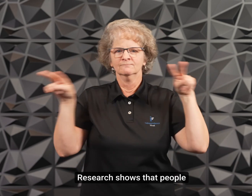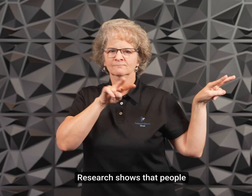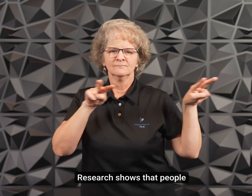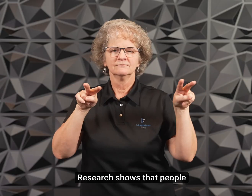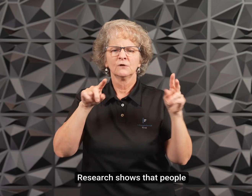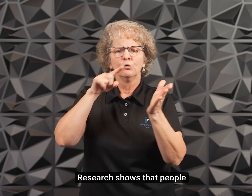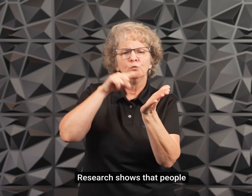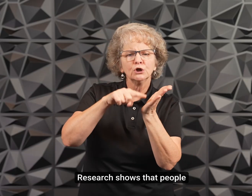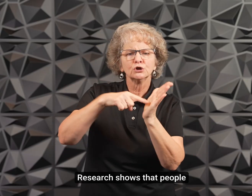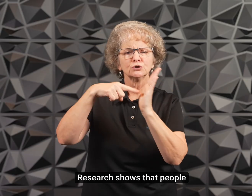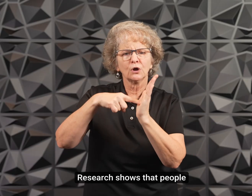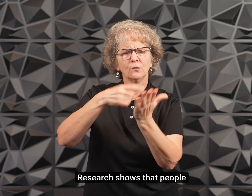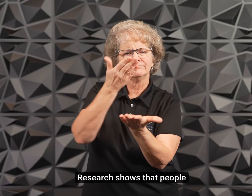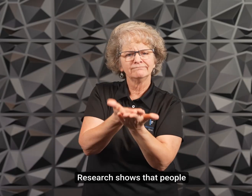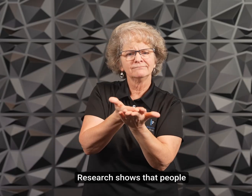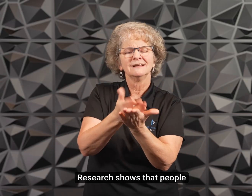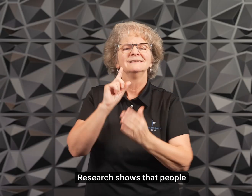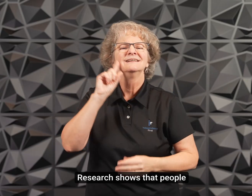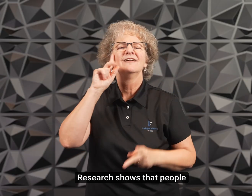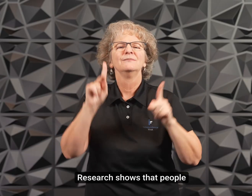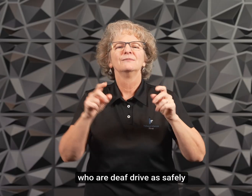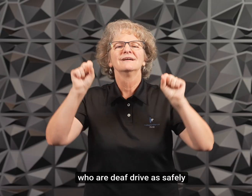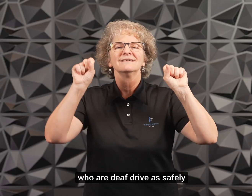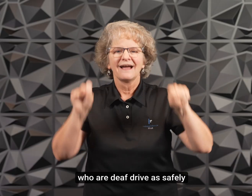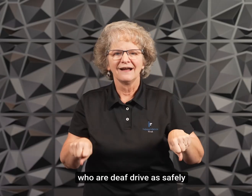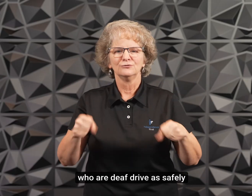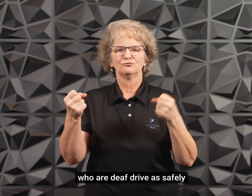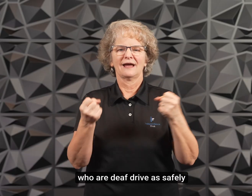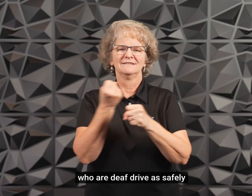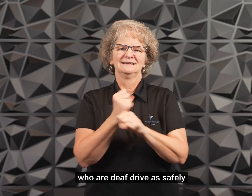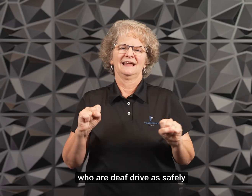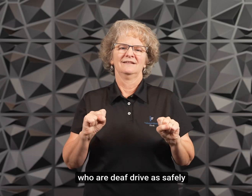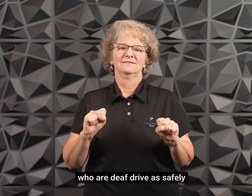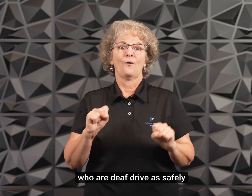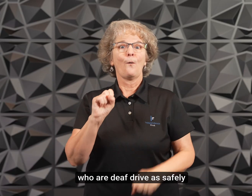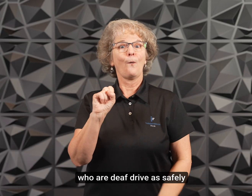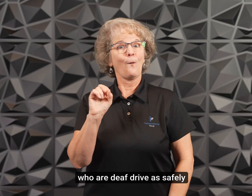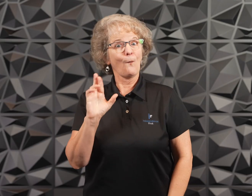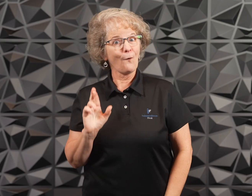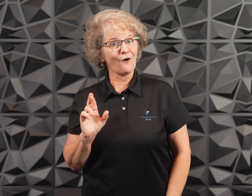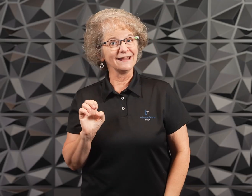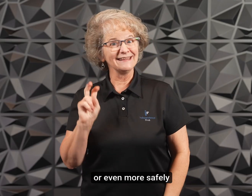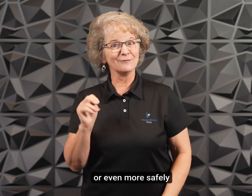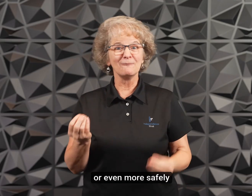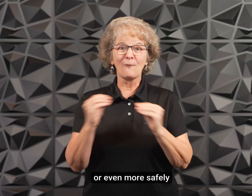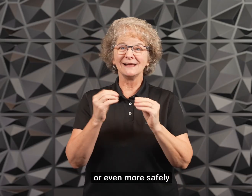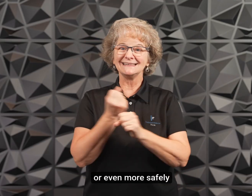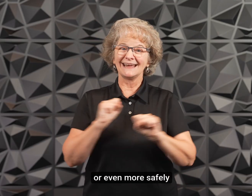Research shows that people who are deaf drive as safely or even more